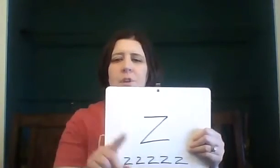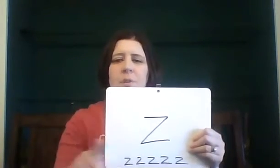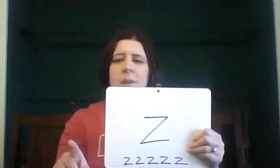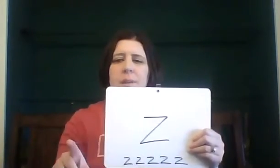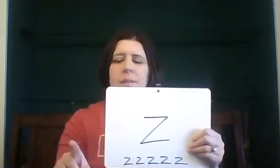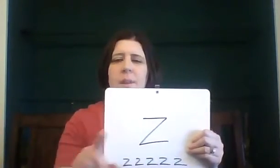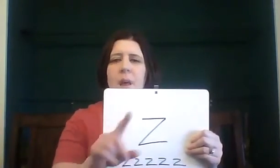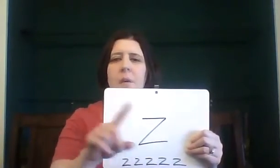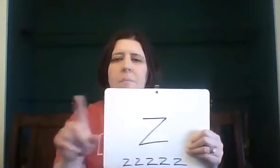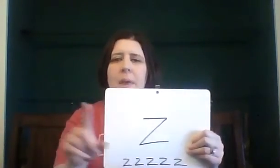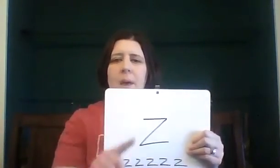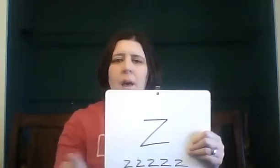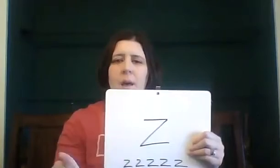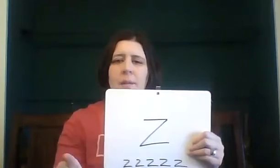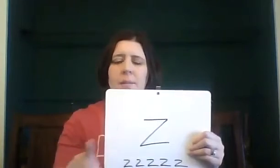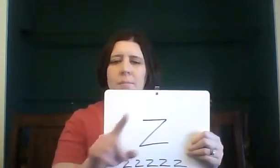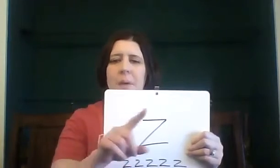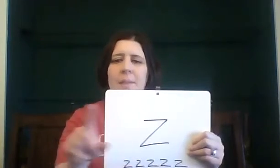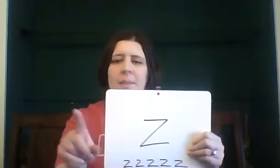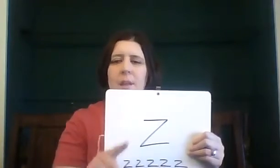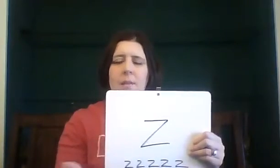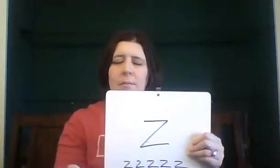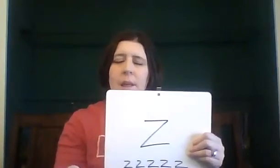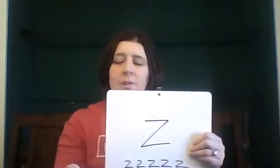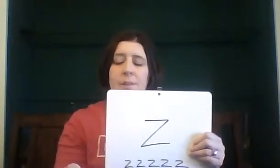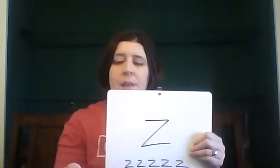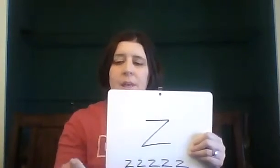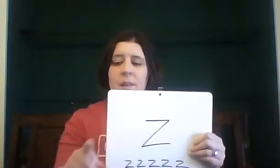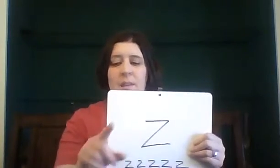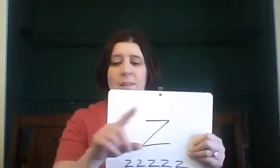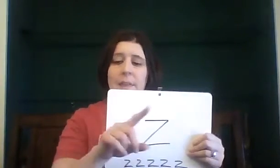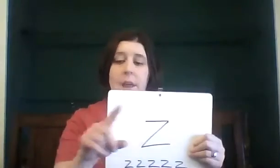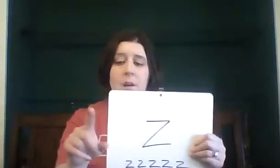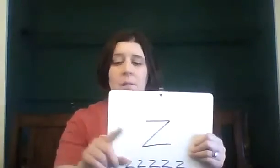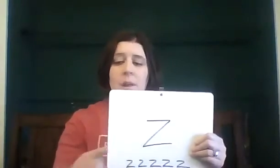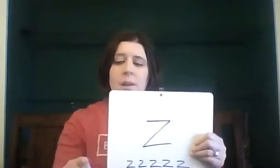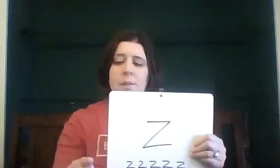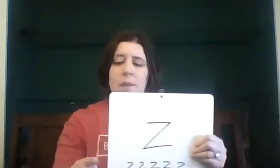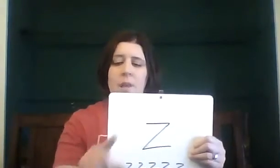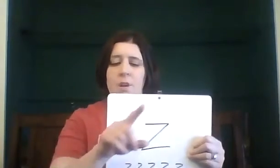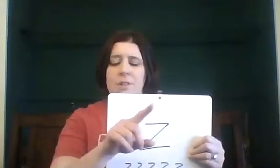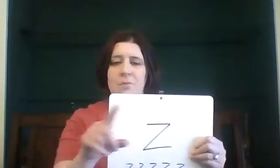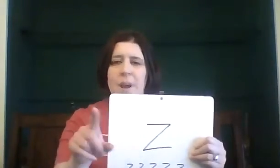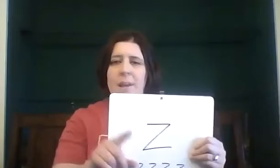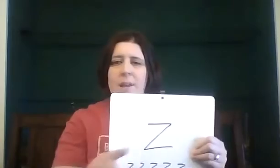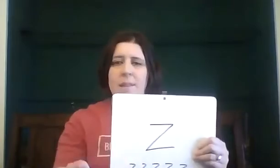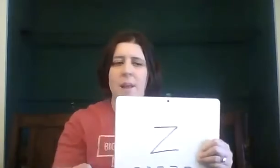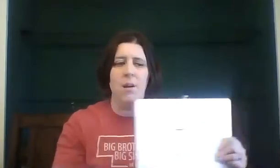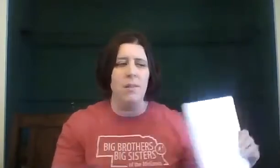do is make the letter Z in the air. So it's like you're just writing in the air the